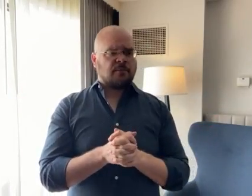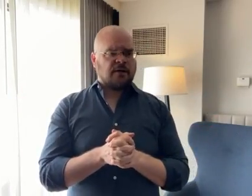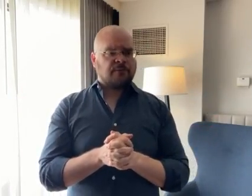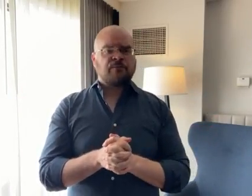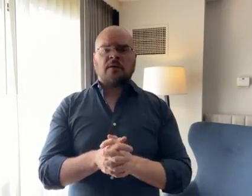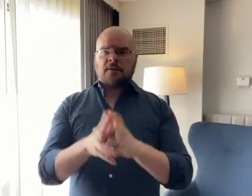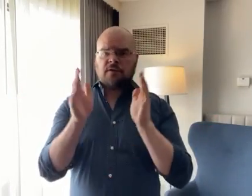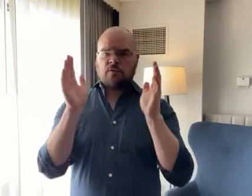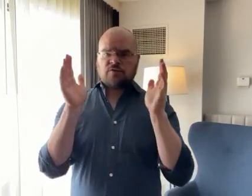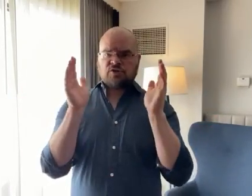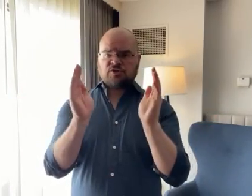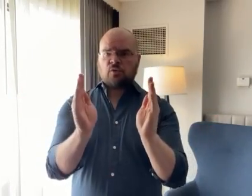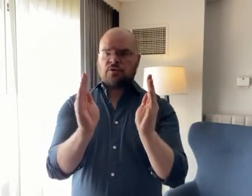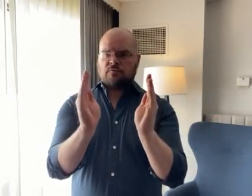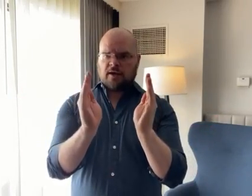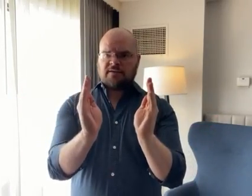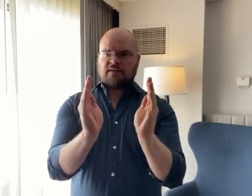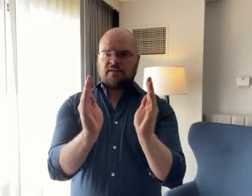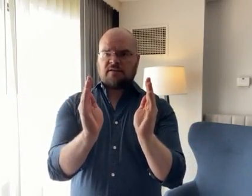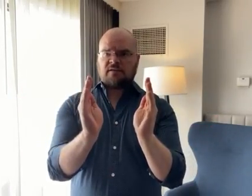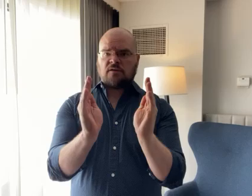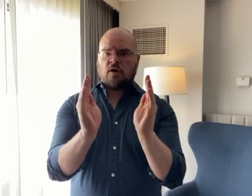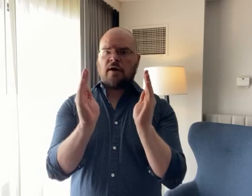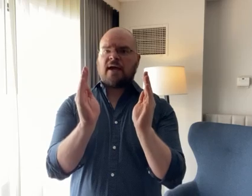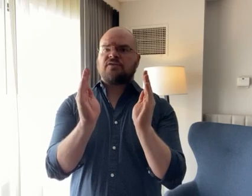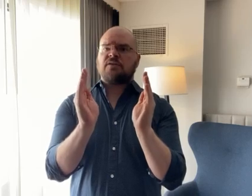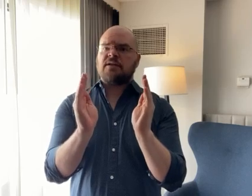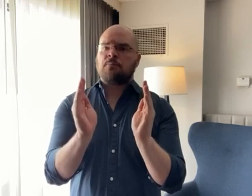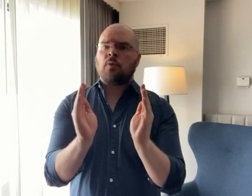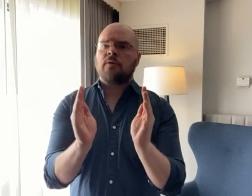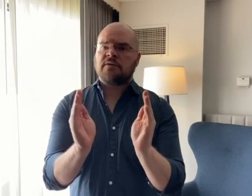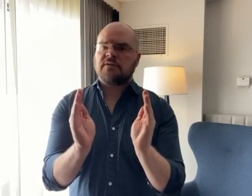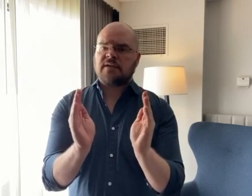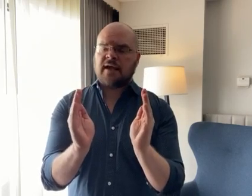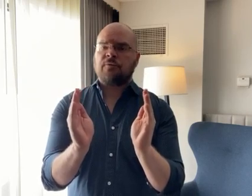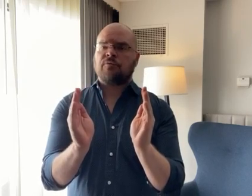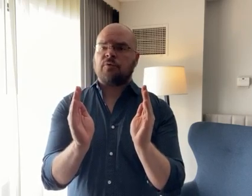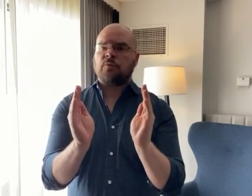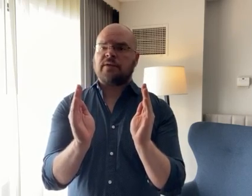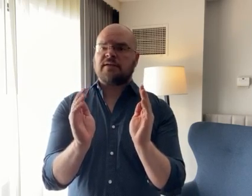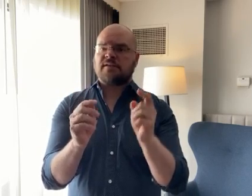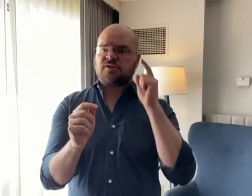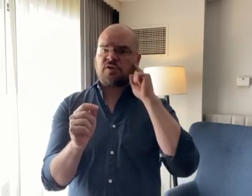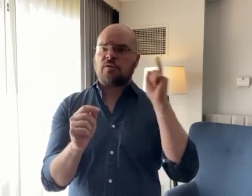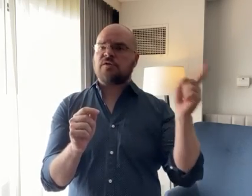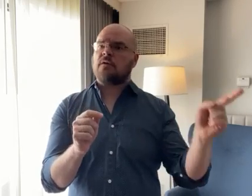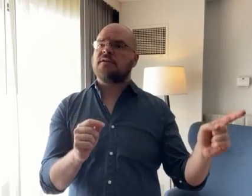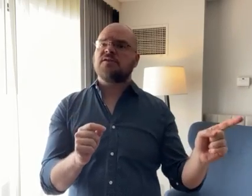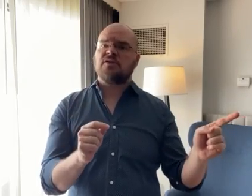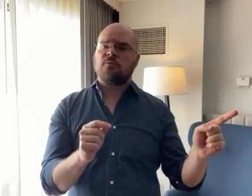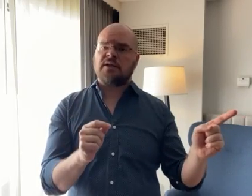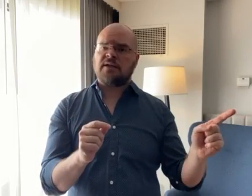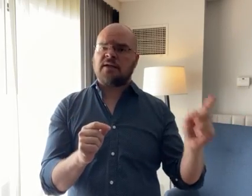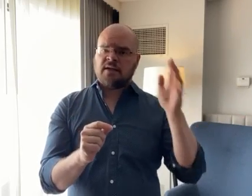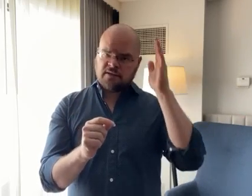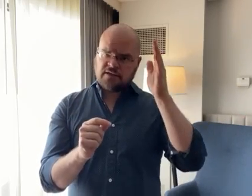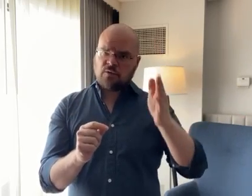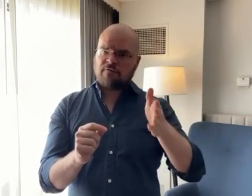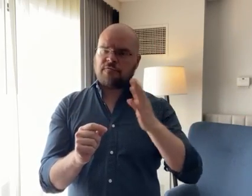about. Those shorter rests are actually important to count through, because it shows an audition committee that you have a very